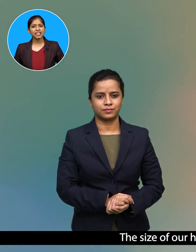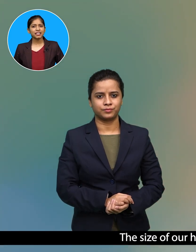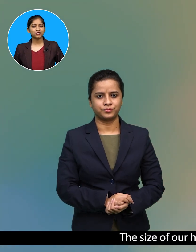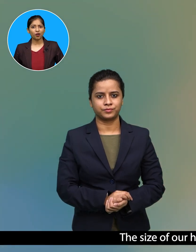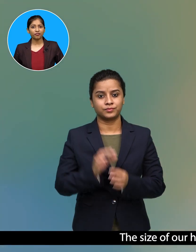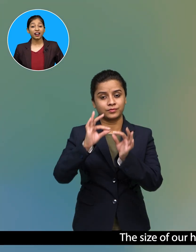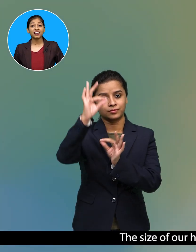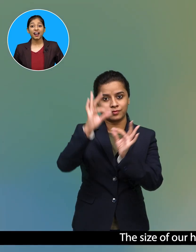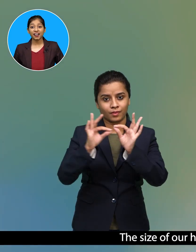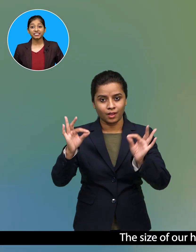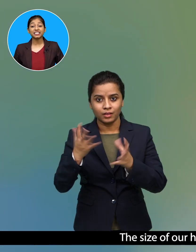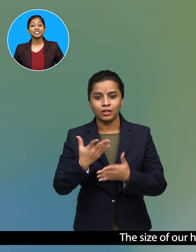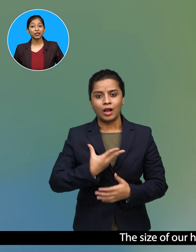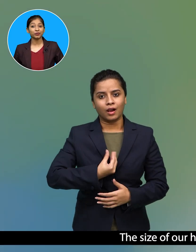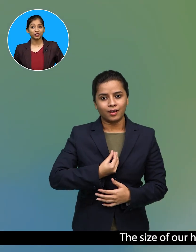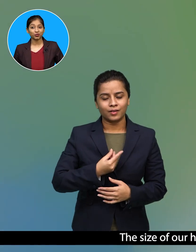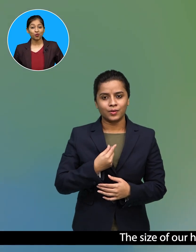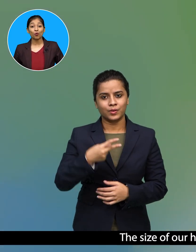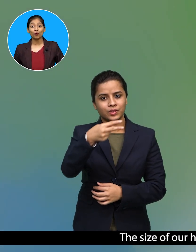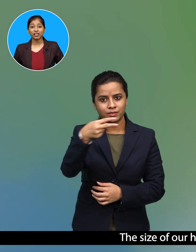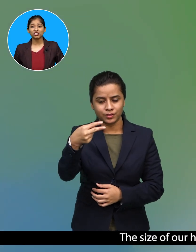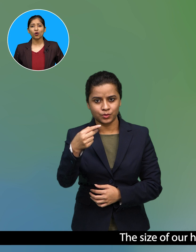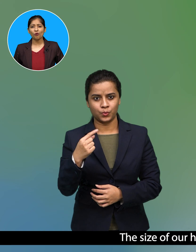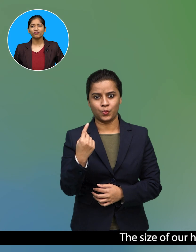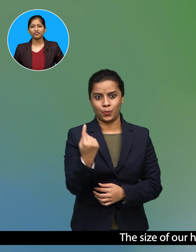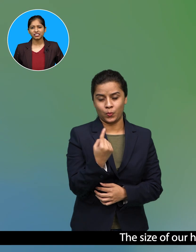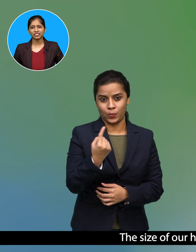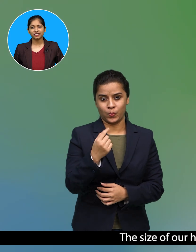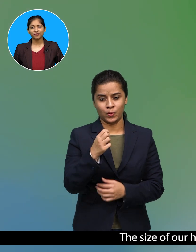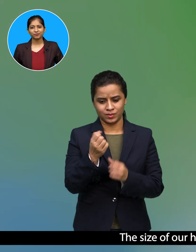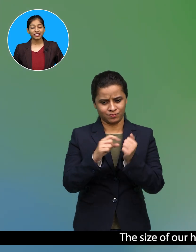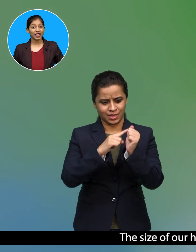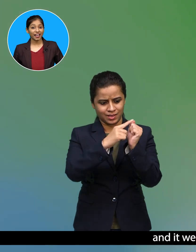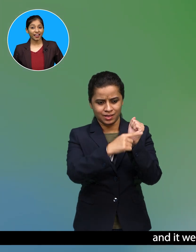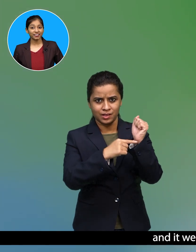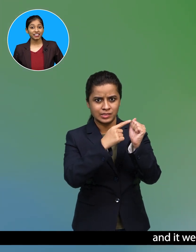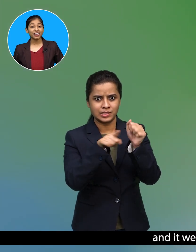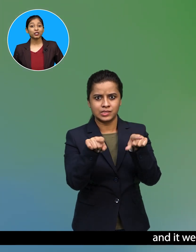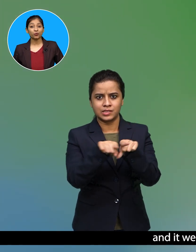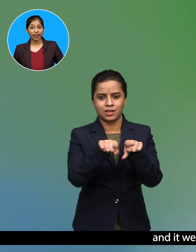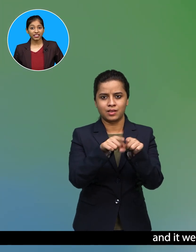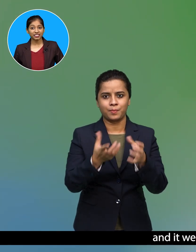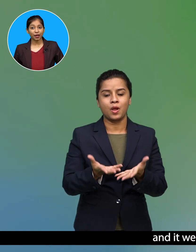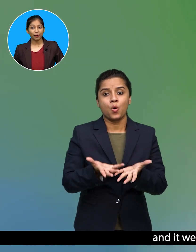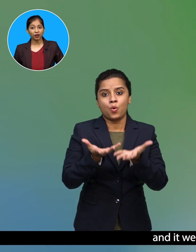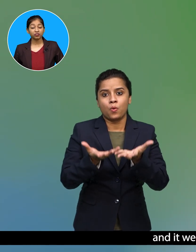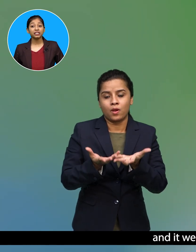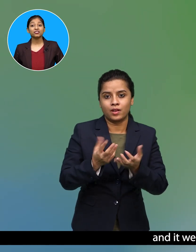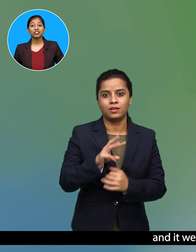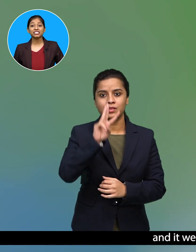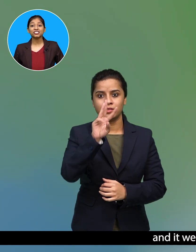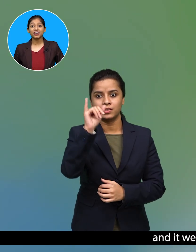The size of our heart is equal to one's own fist and it weighs